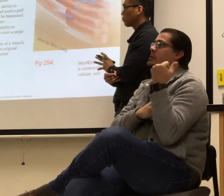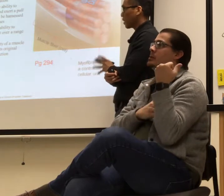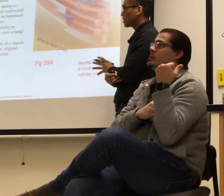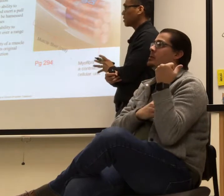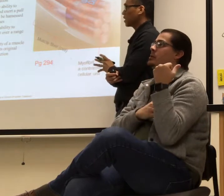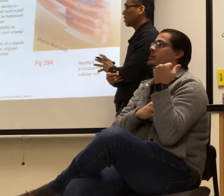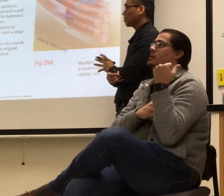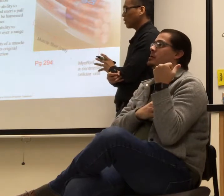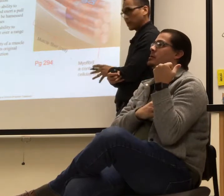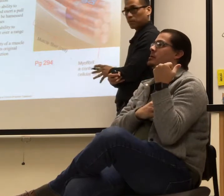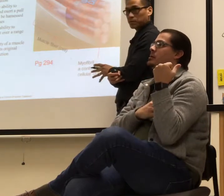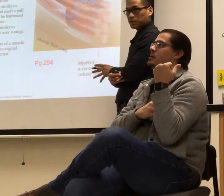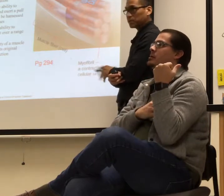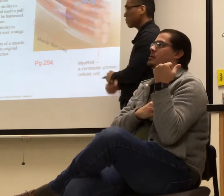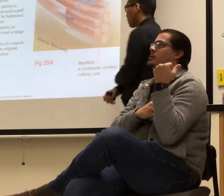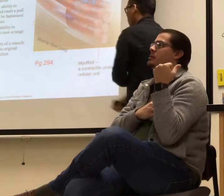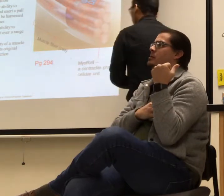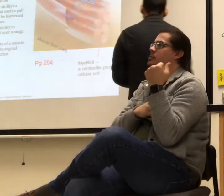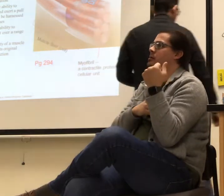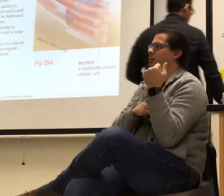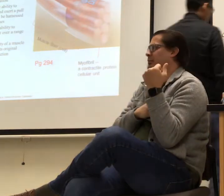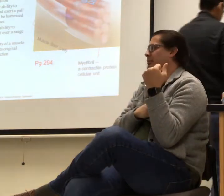range of resting lengths.